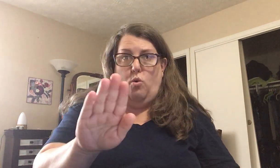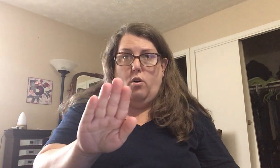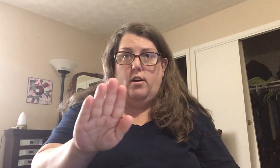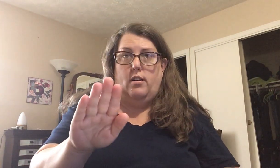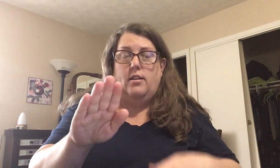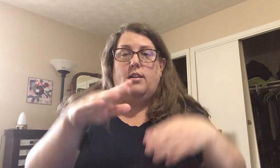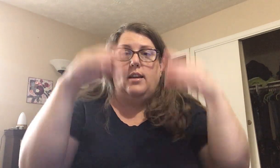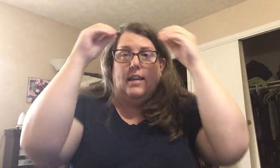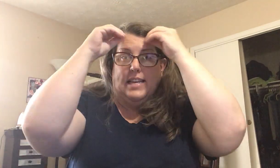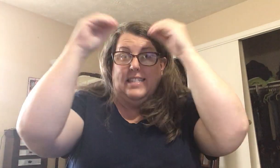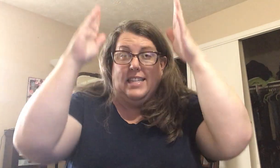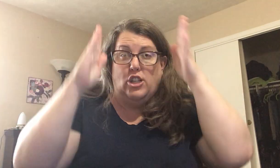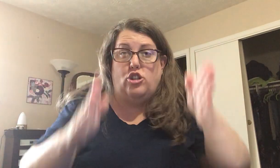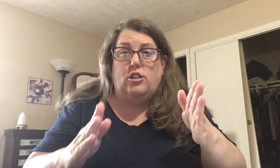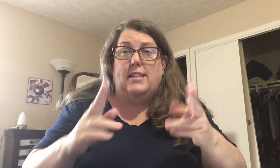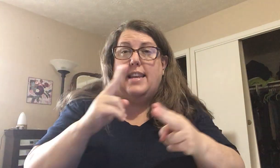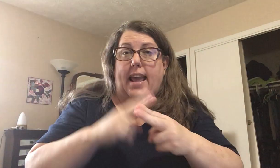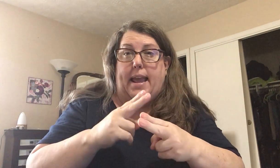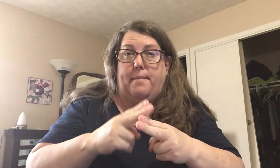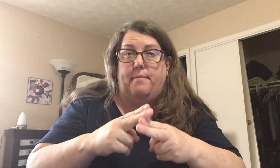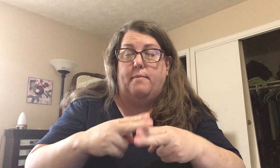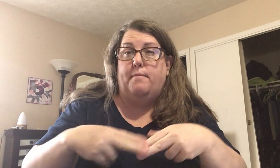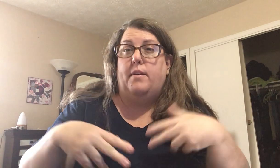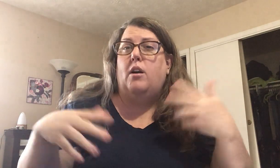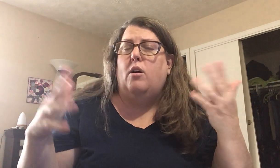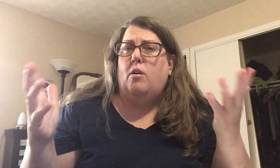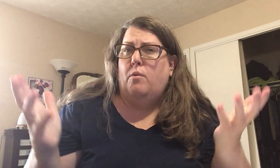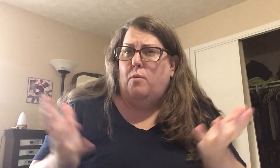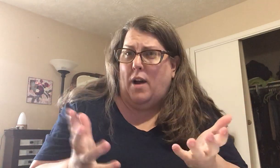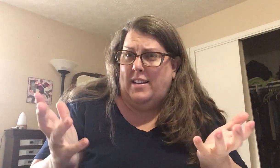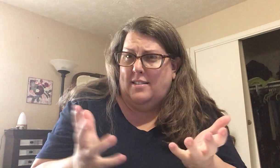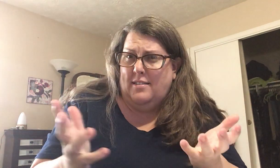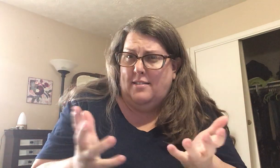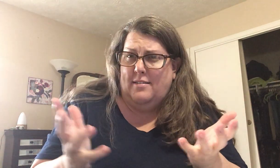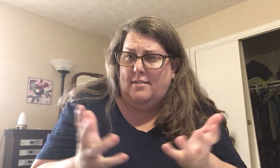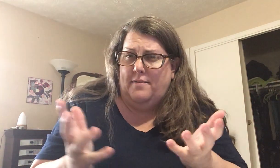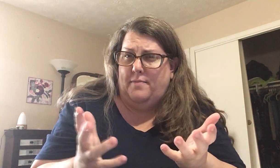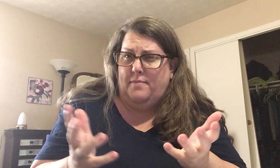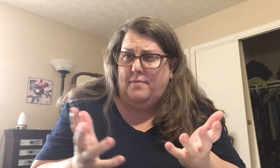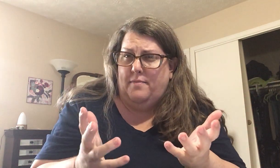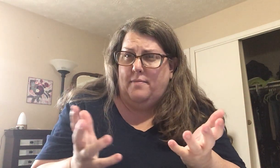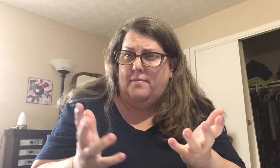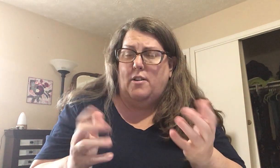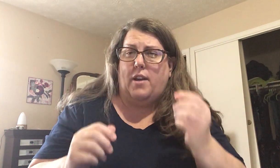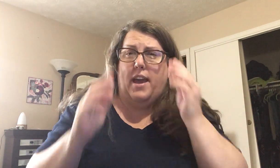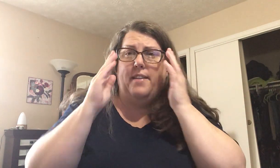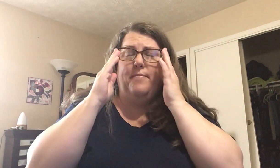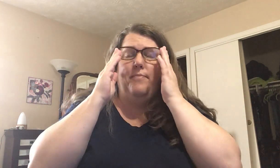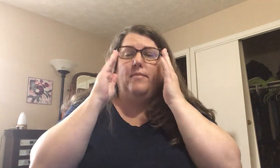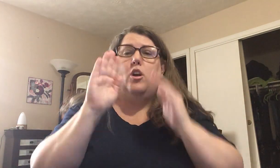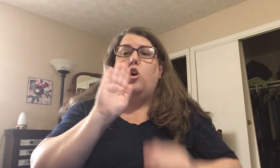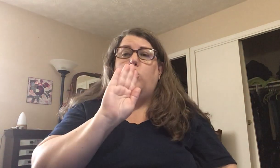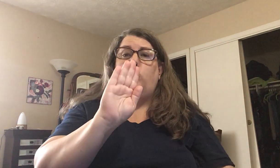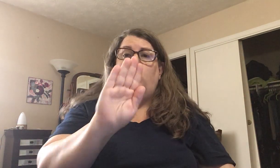your teacher's name, what? Okay?